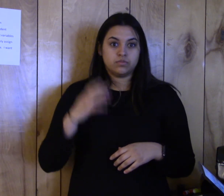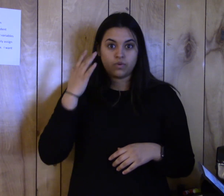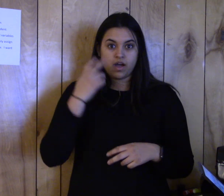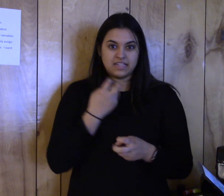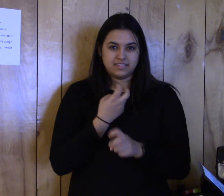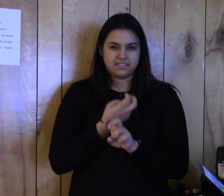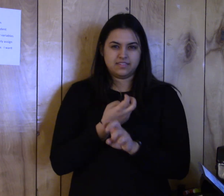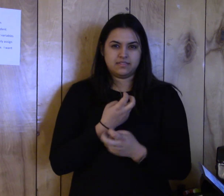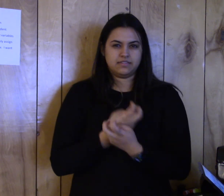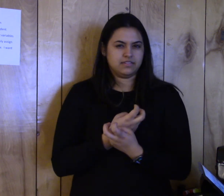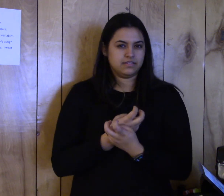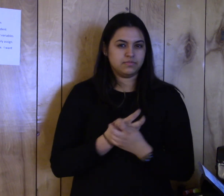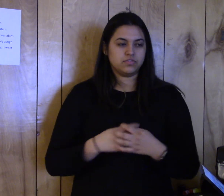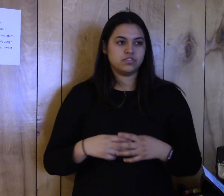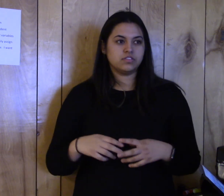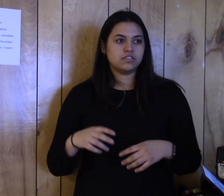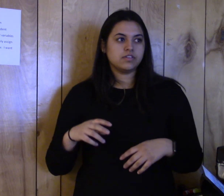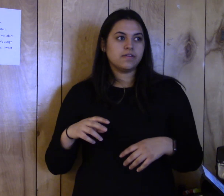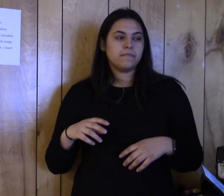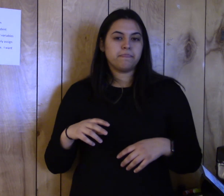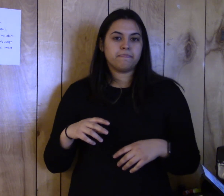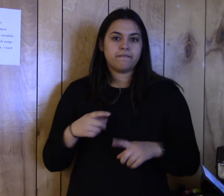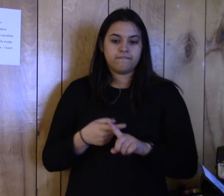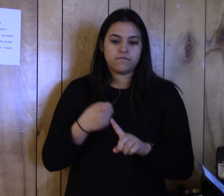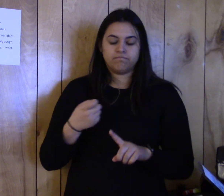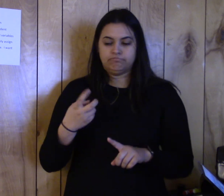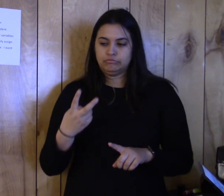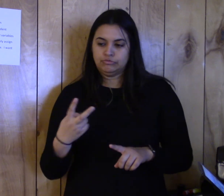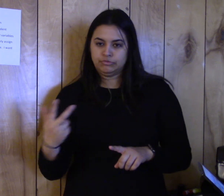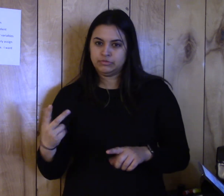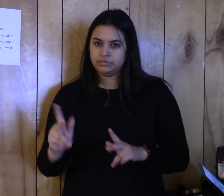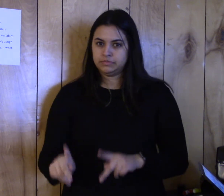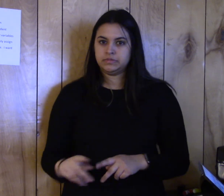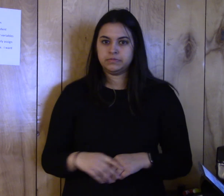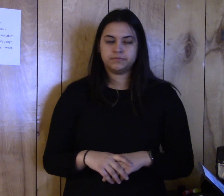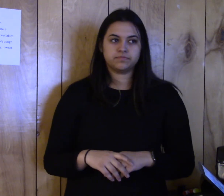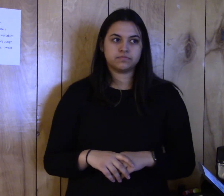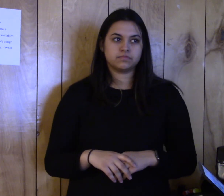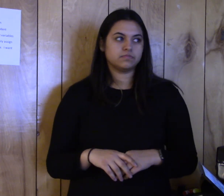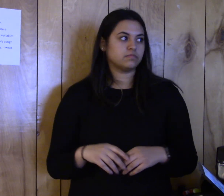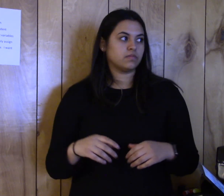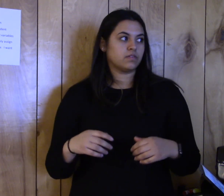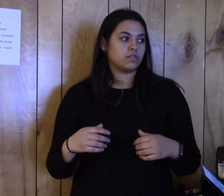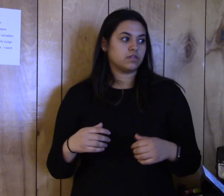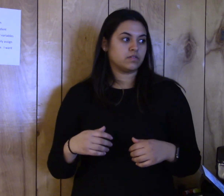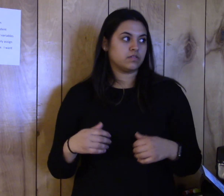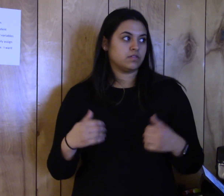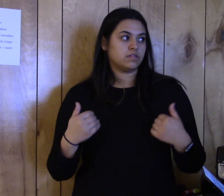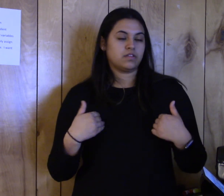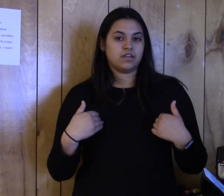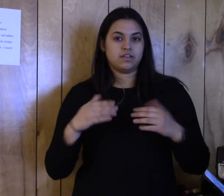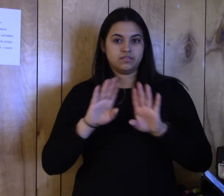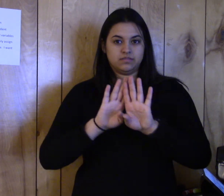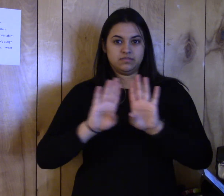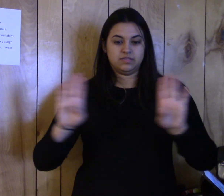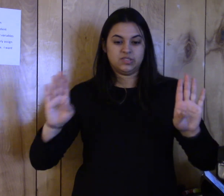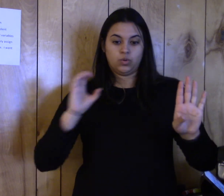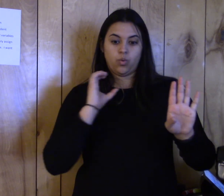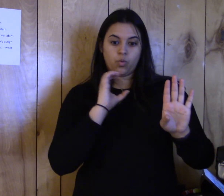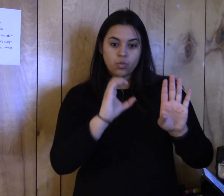rooms. I know they got you can shoot tennis balls out of a tennis ball can, but you can put